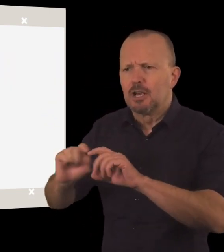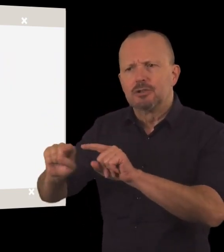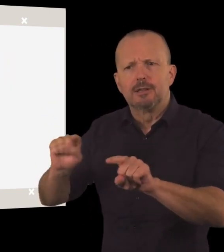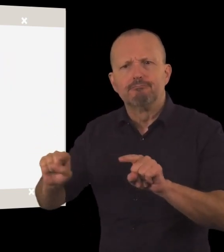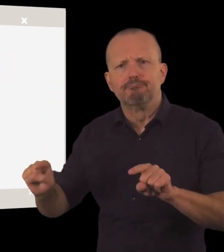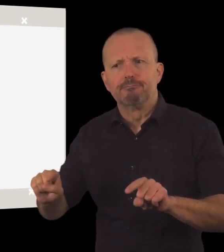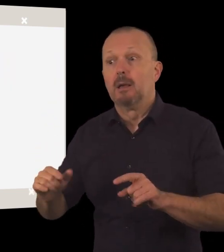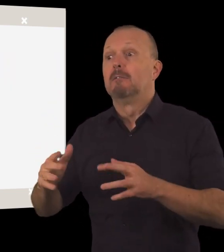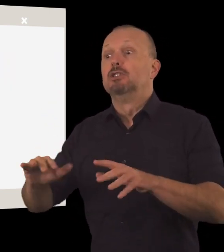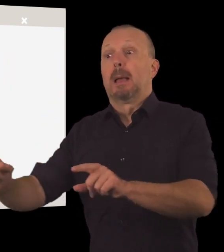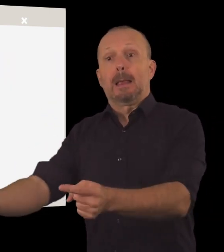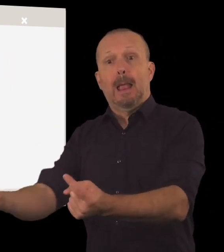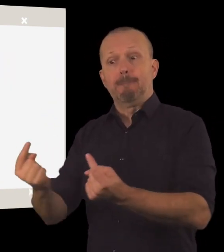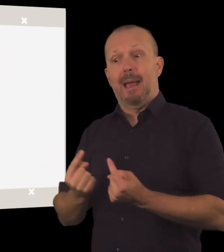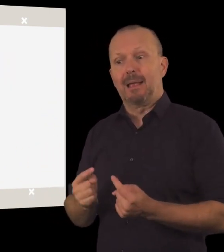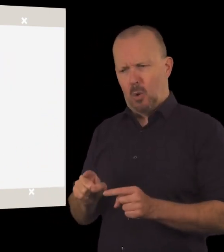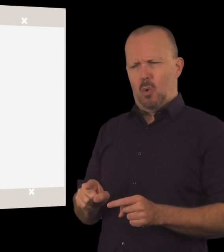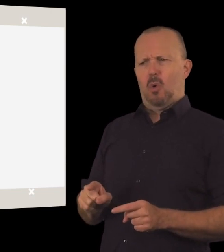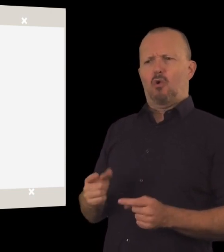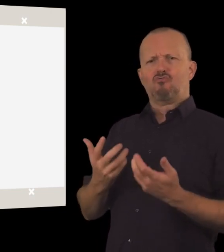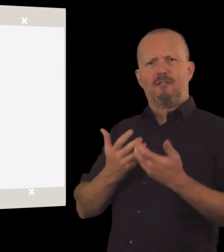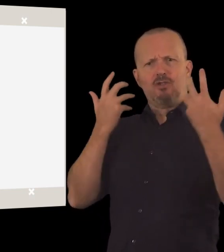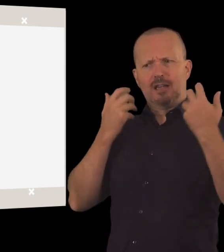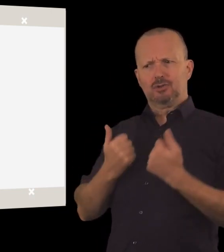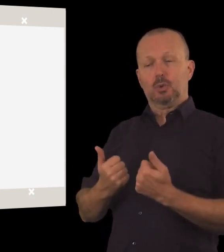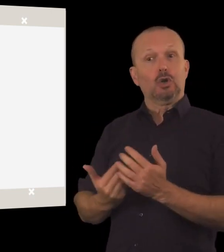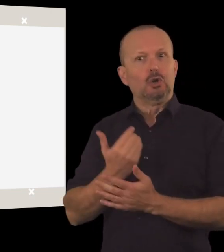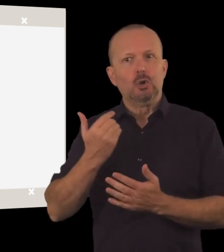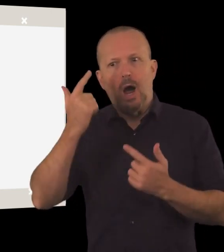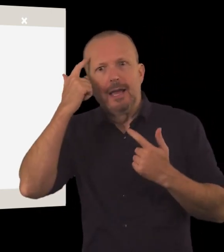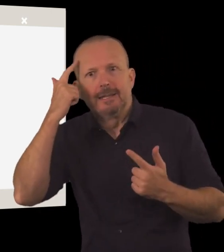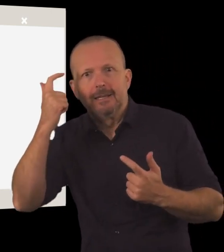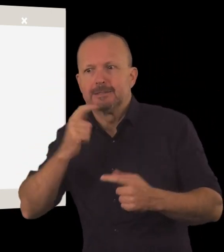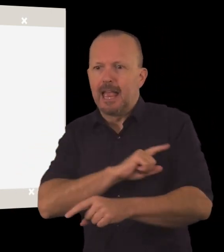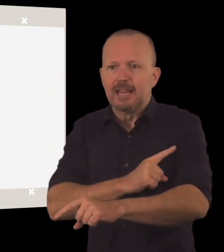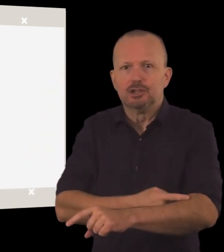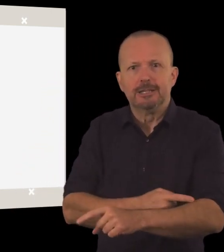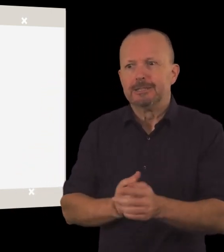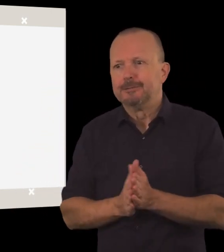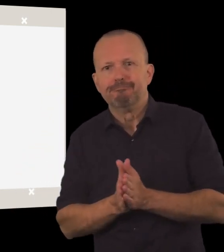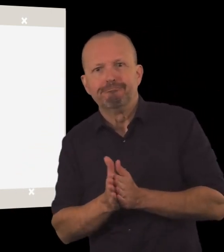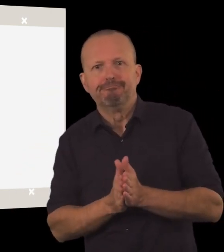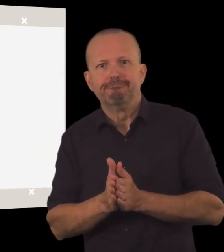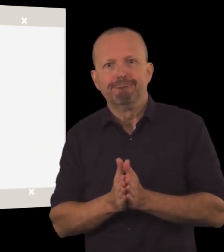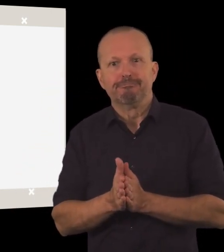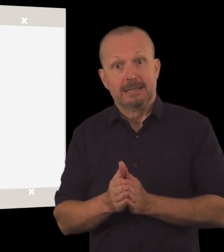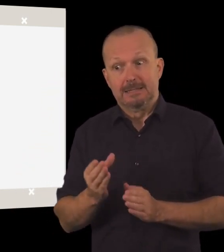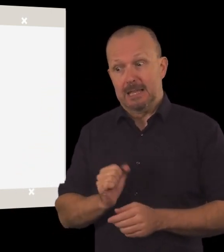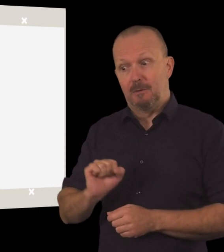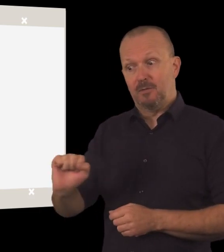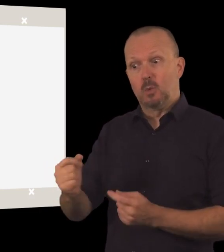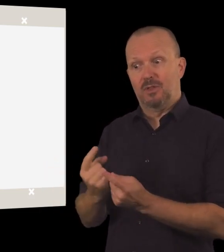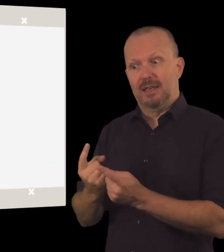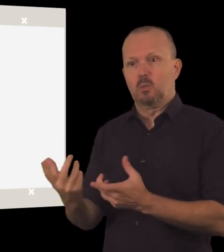So another art worker, Erin, has had the opportunity to attend some workshops with Rekindle, who are based in